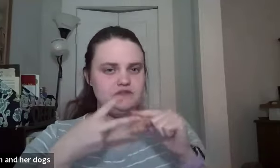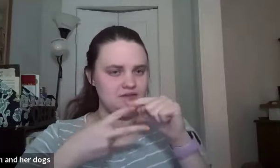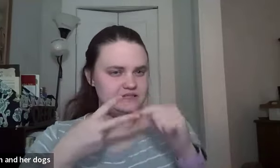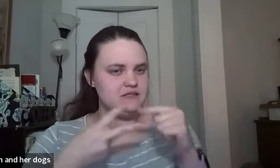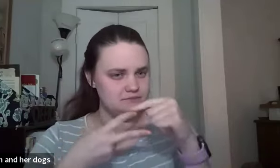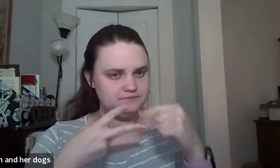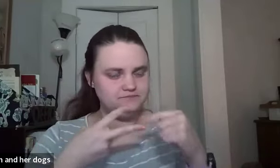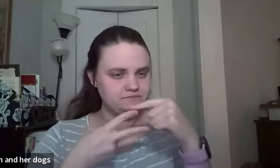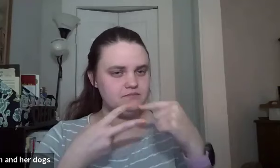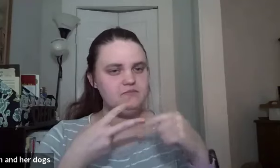that listing.